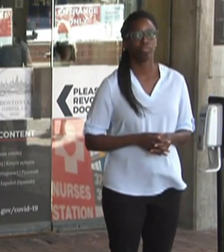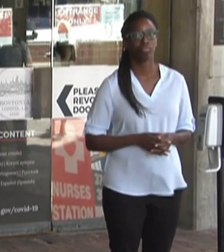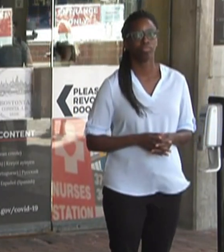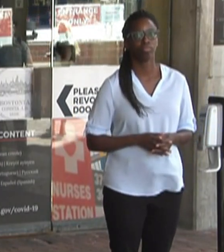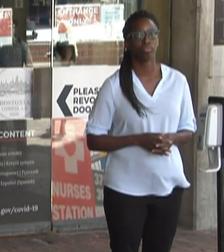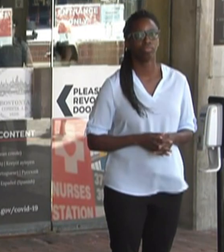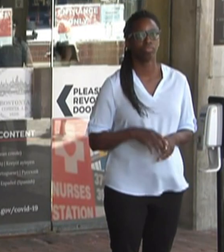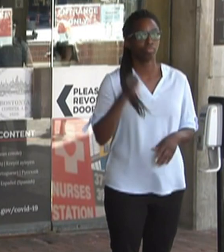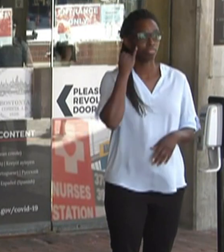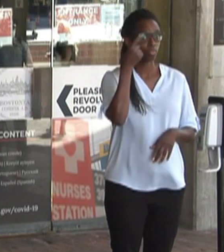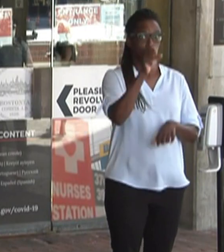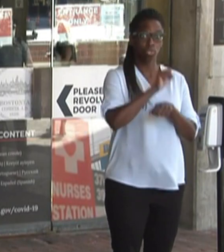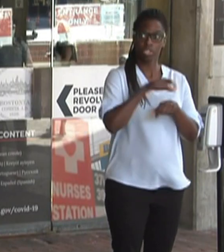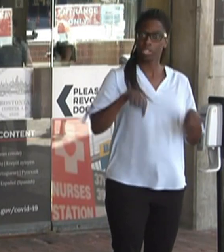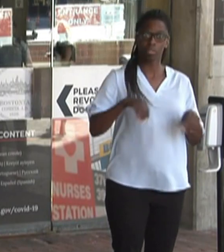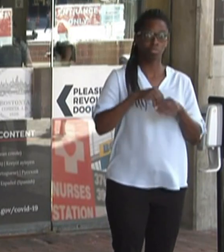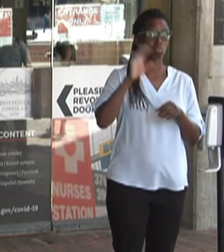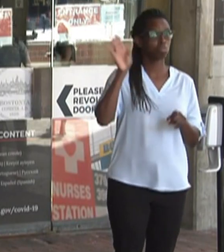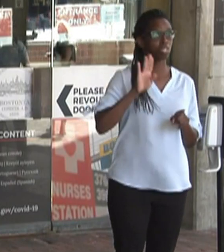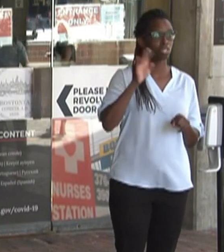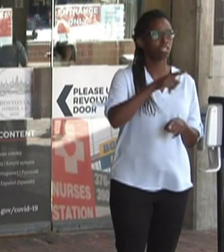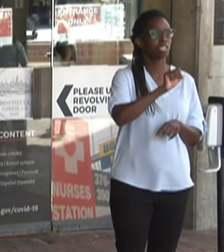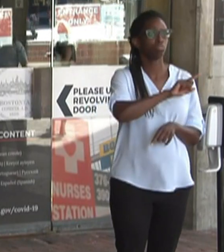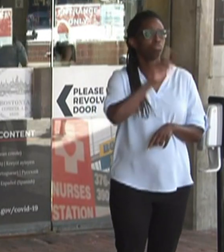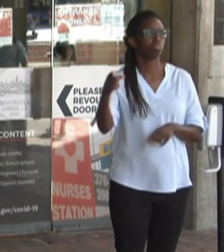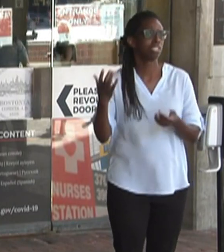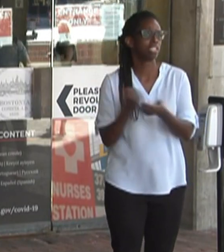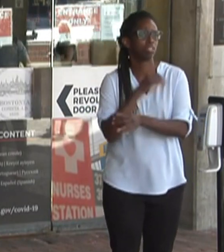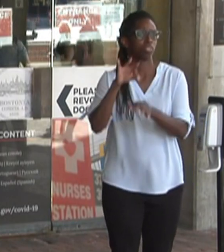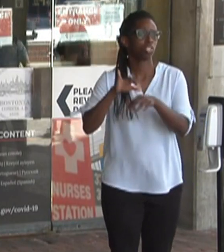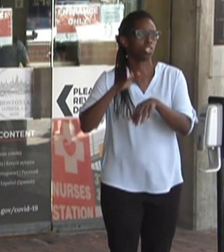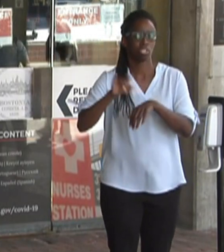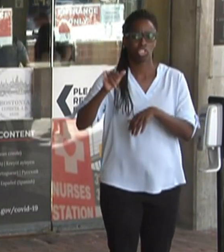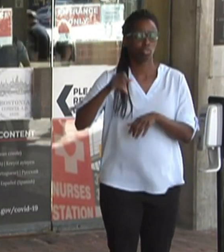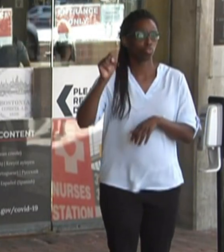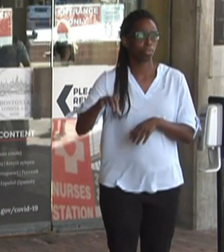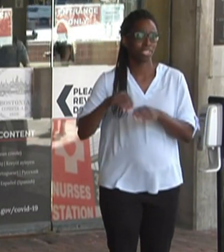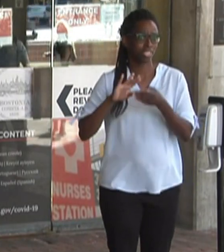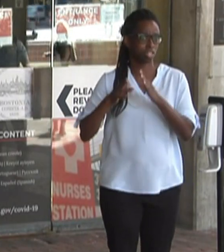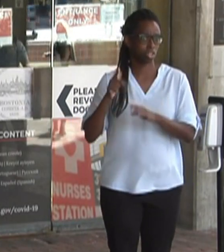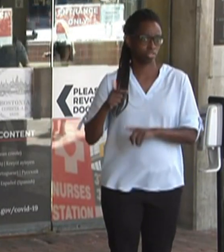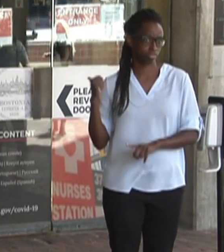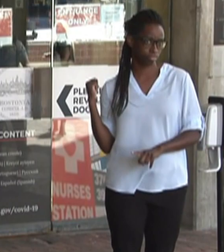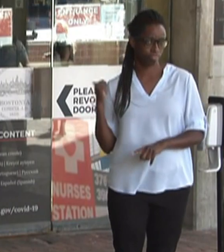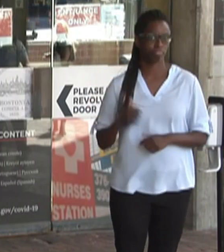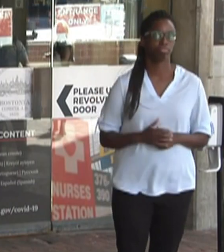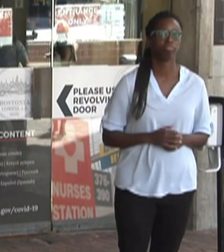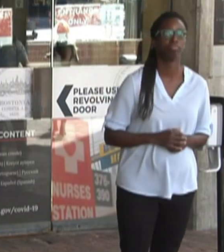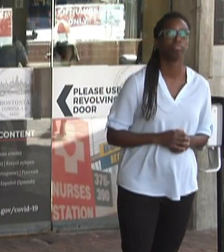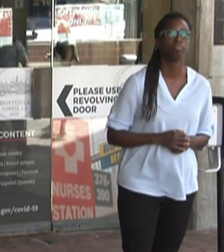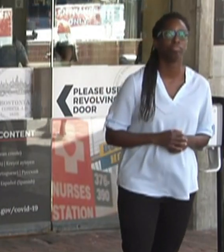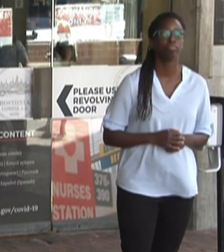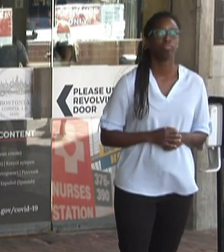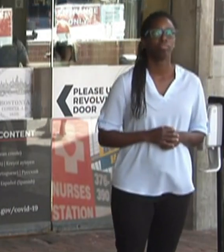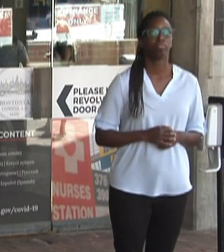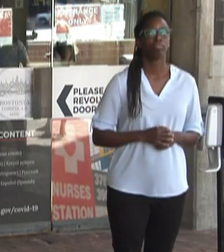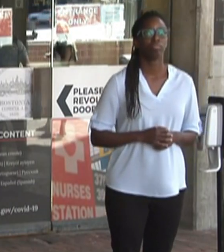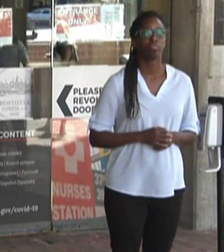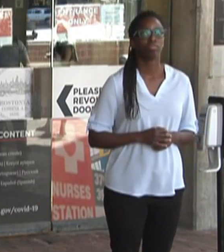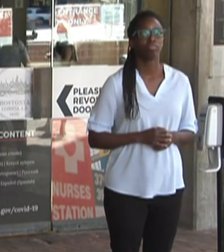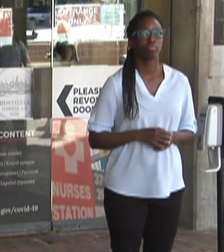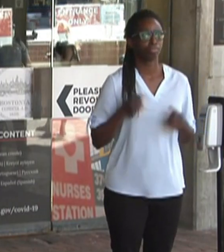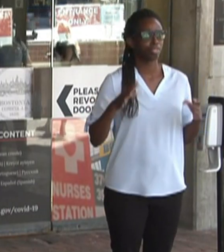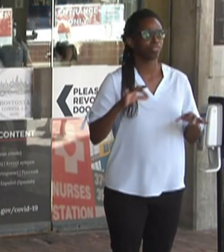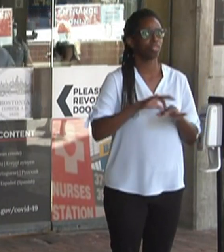far, of the 90,000 ballots, we've received 24,600 completed ballots, 6,000 from early voting